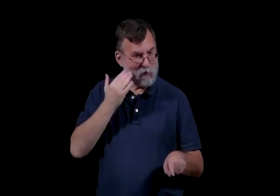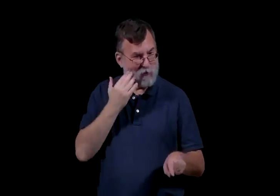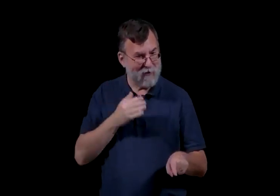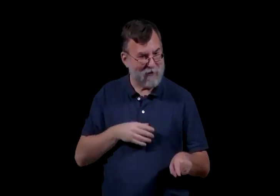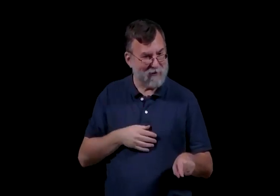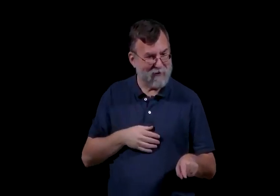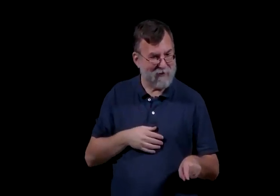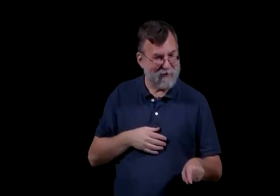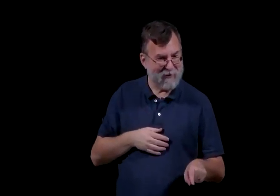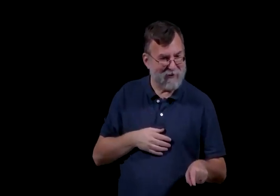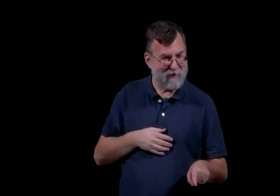Elmethathing? I don't know.